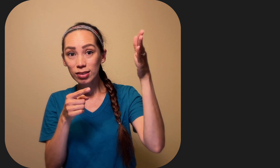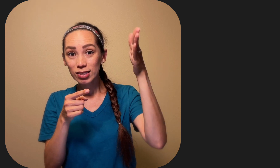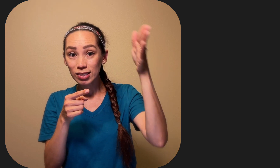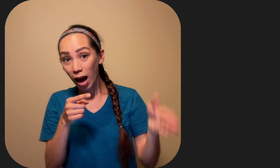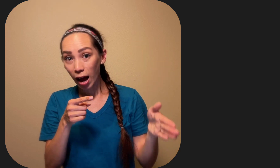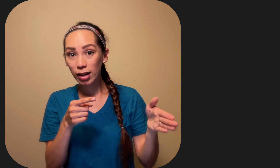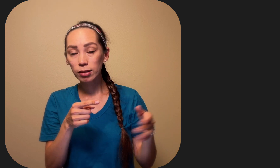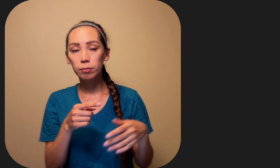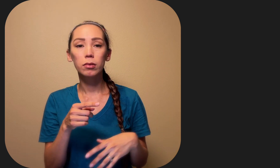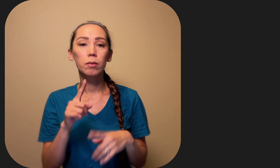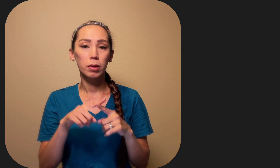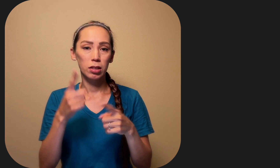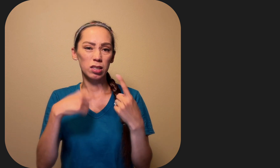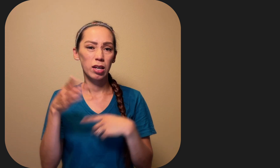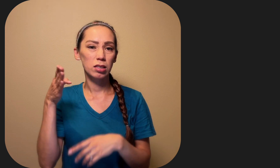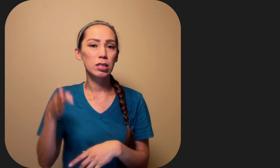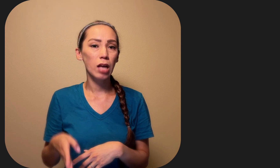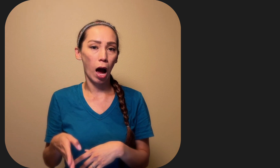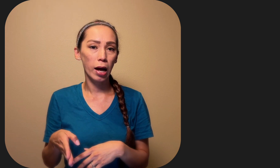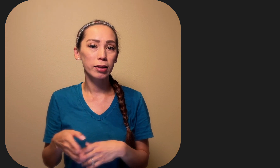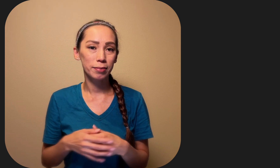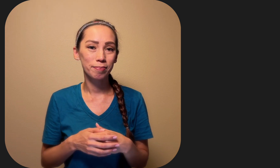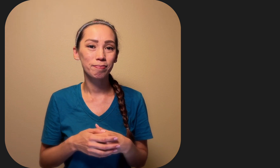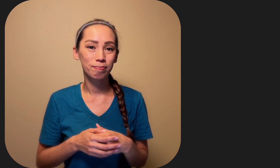in general, the sign is side.